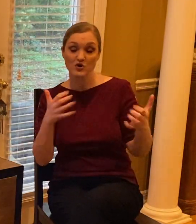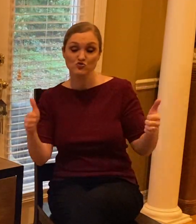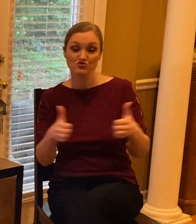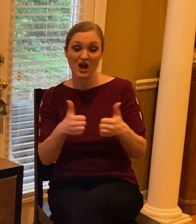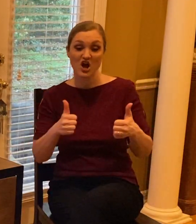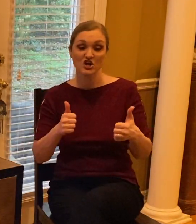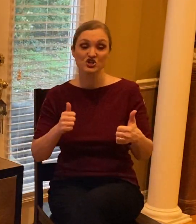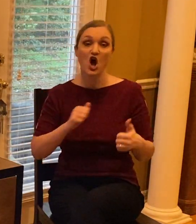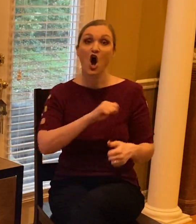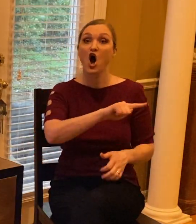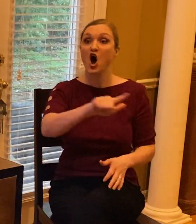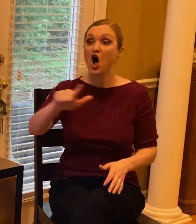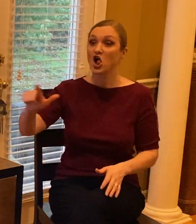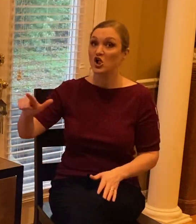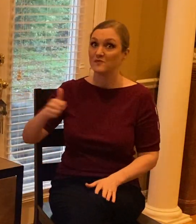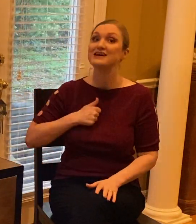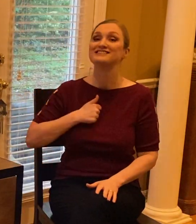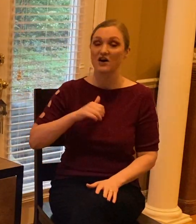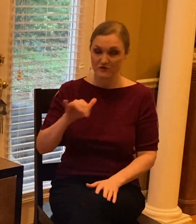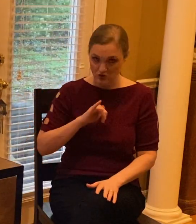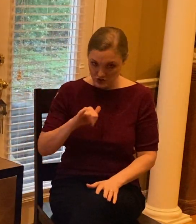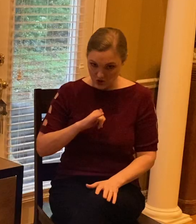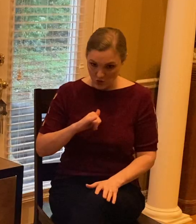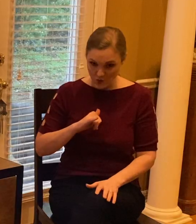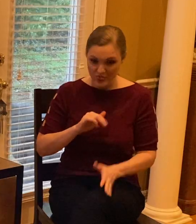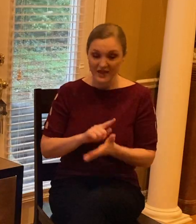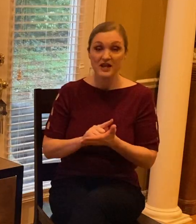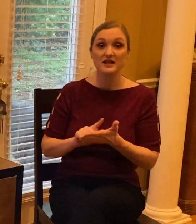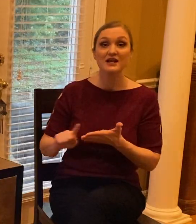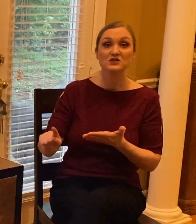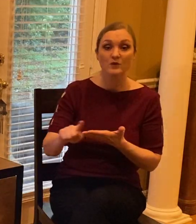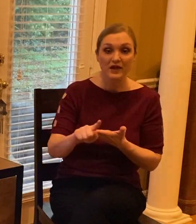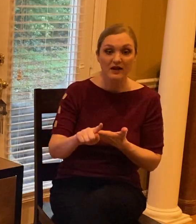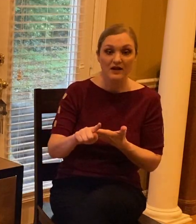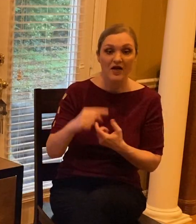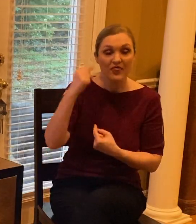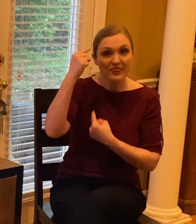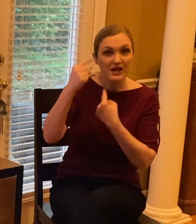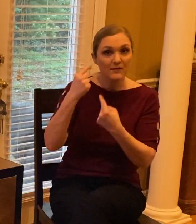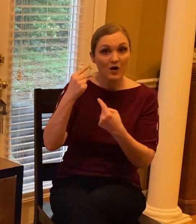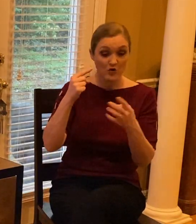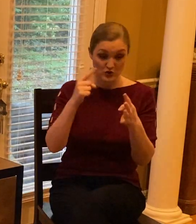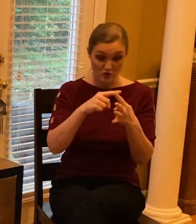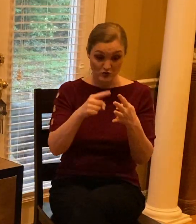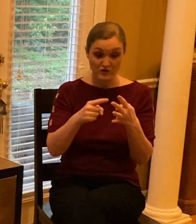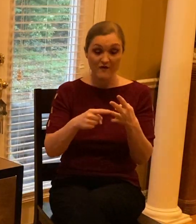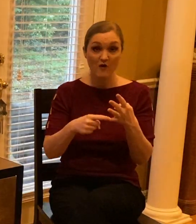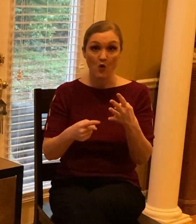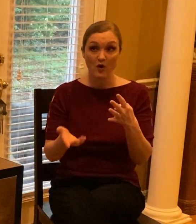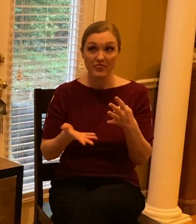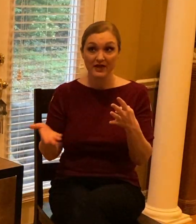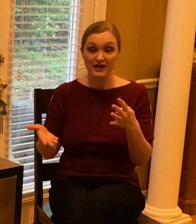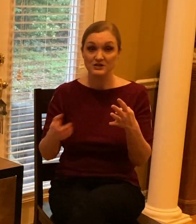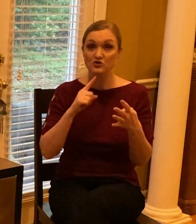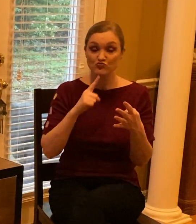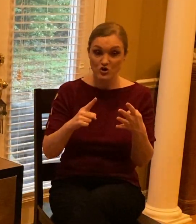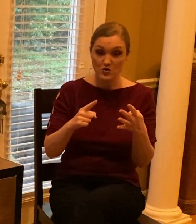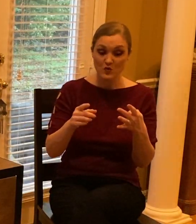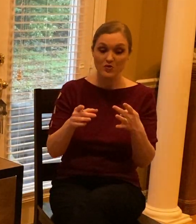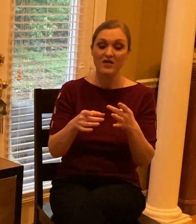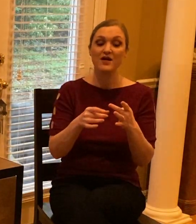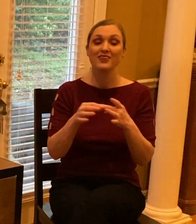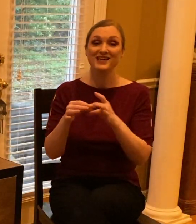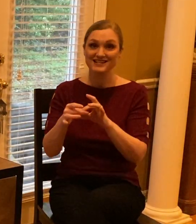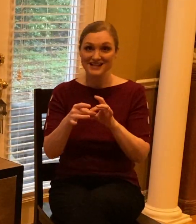of us, myself included, that over the next week, let's think about those four things. The truth, the